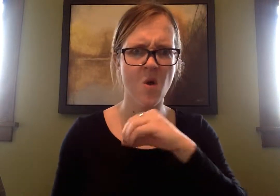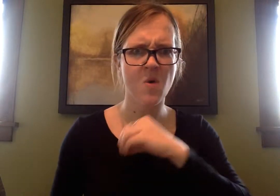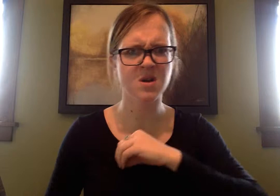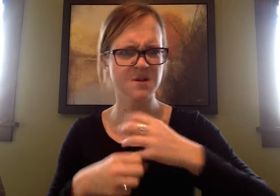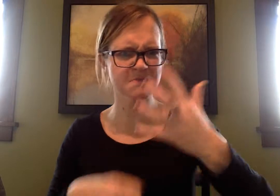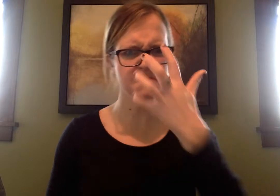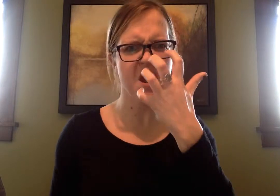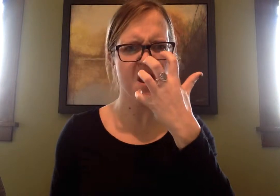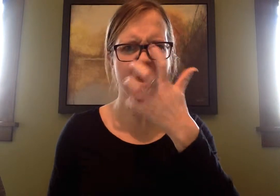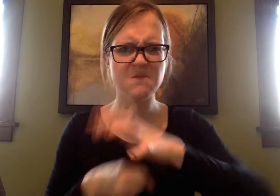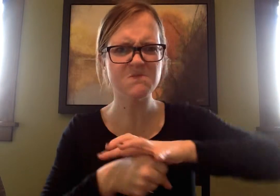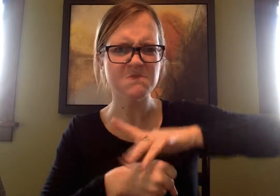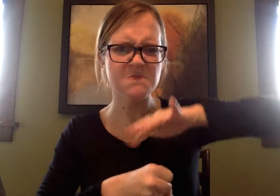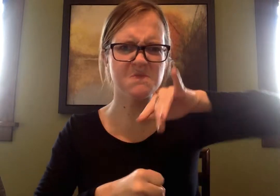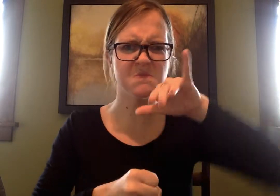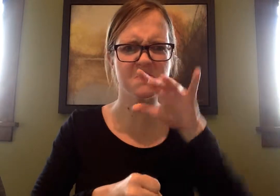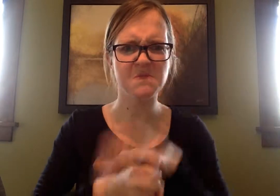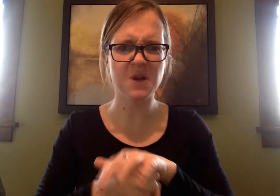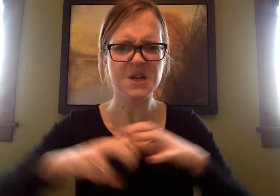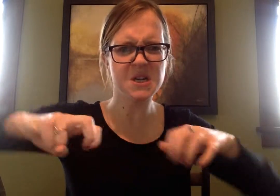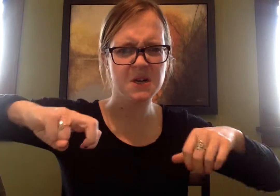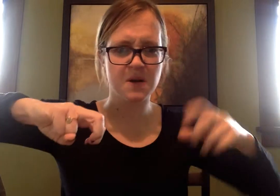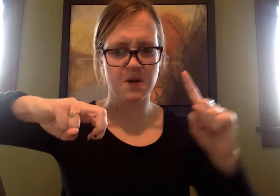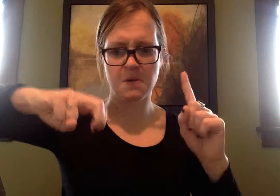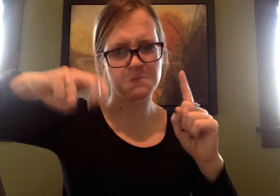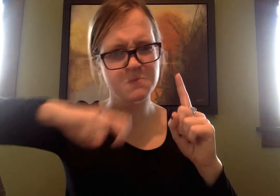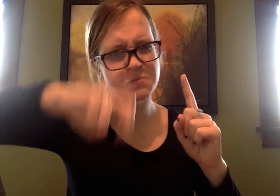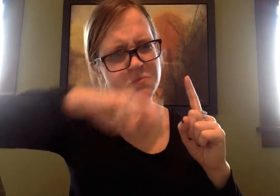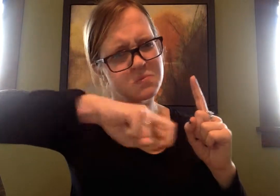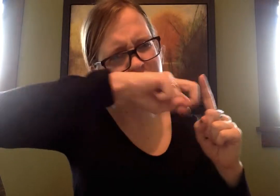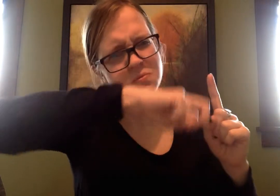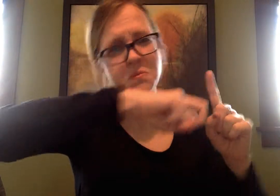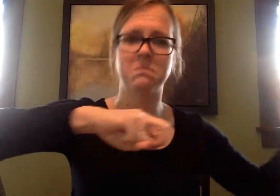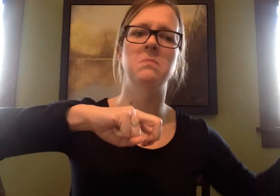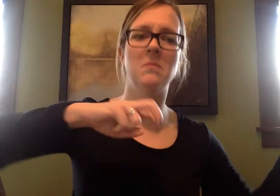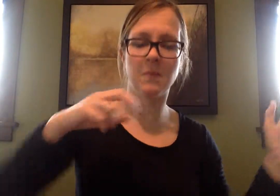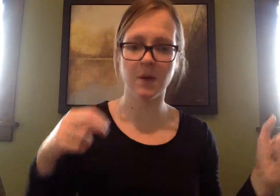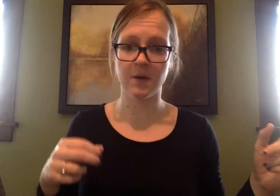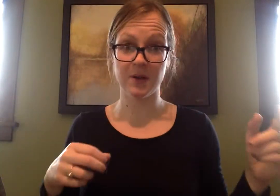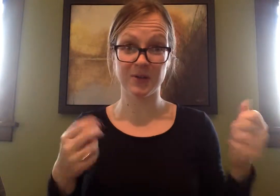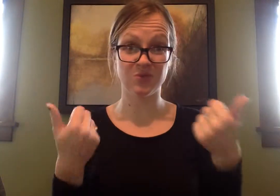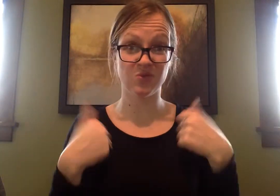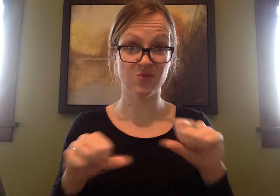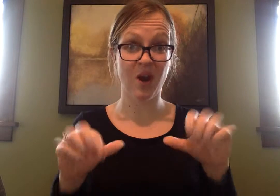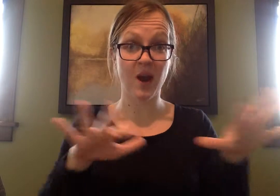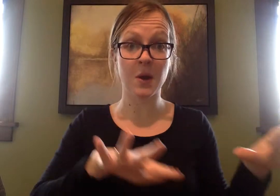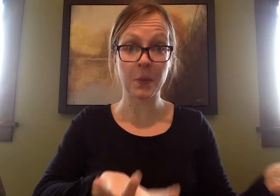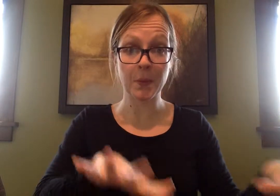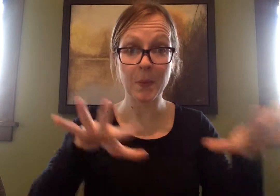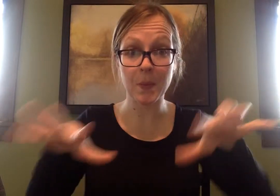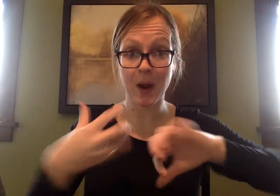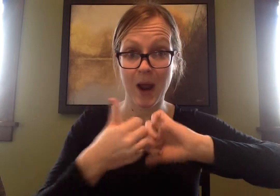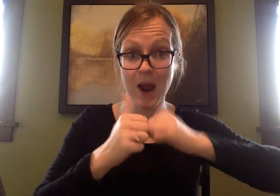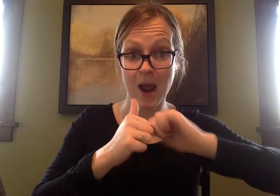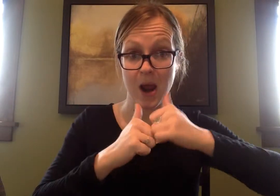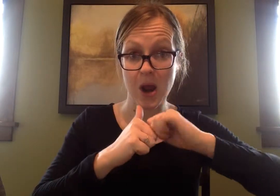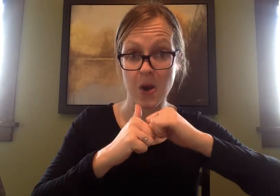tried to help him calm down by wrapping a blanket around his head. That way he wouldn't see the things that were upsetting